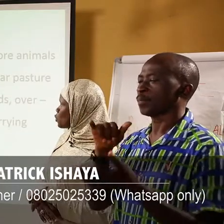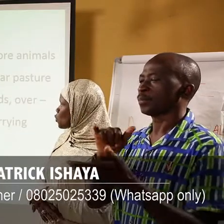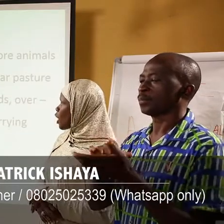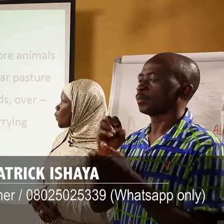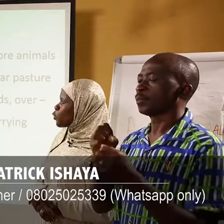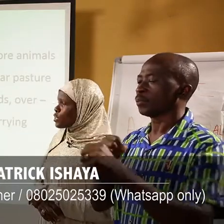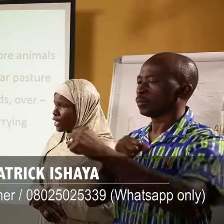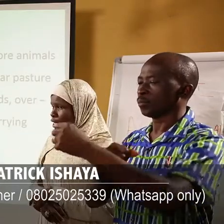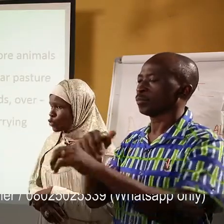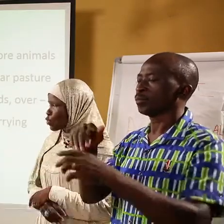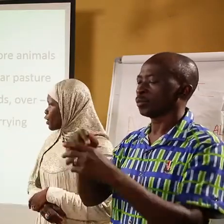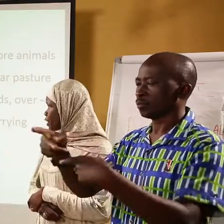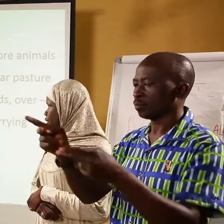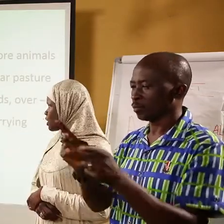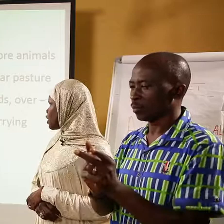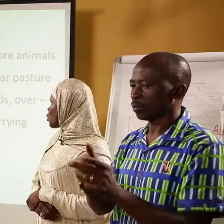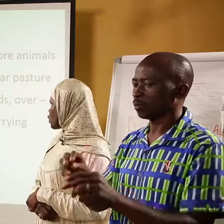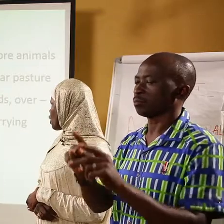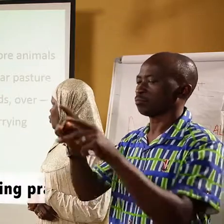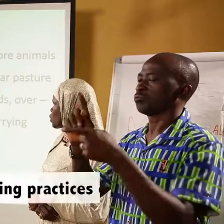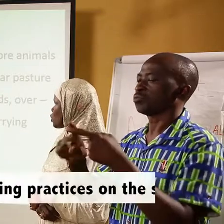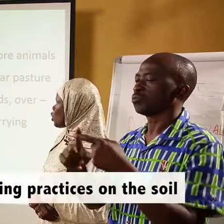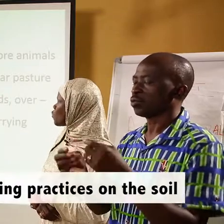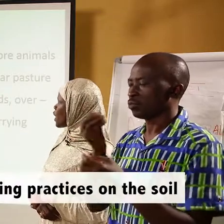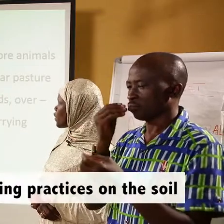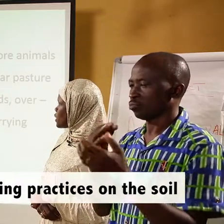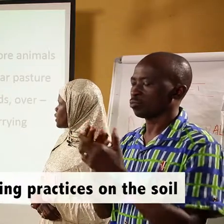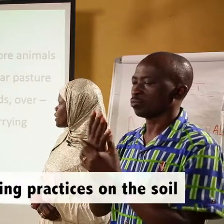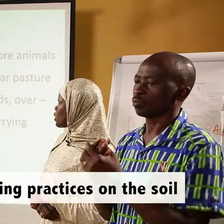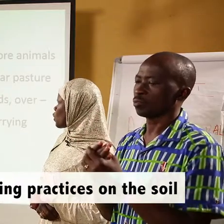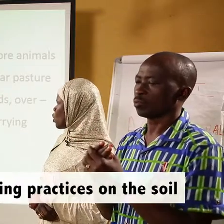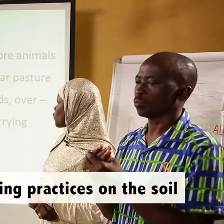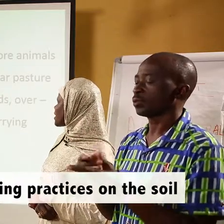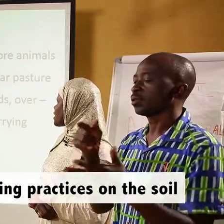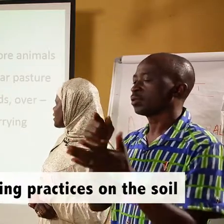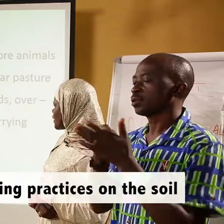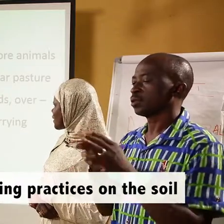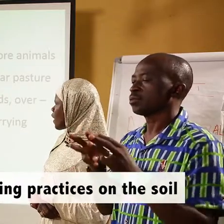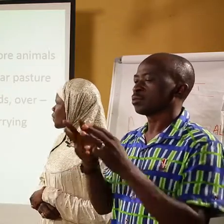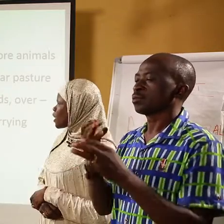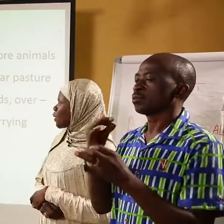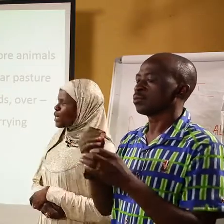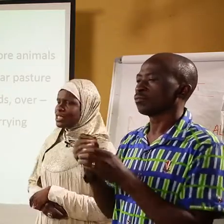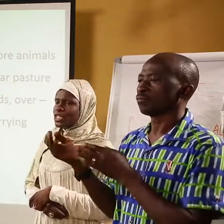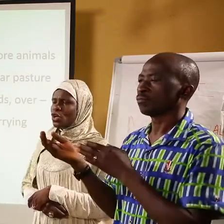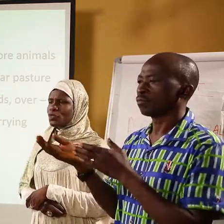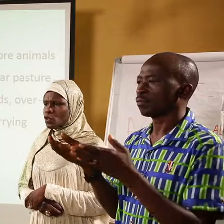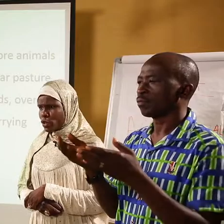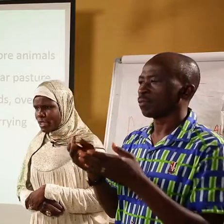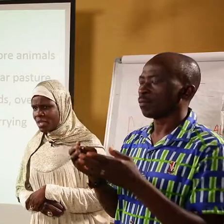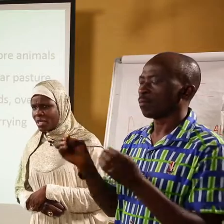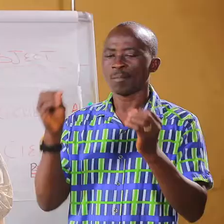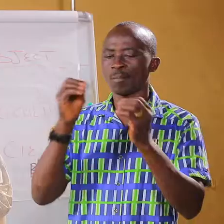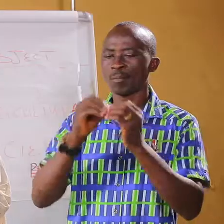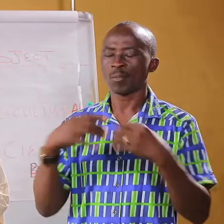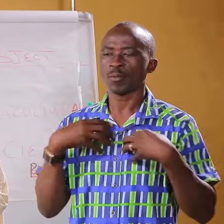particular pasture are put there to graze. In other words, overgrazing is a way of exceeding the carrying capacity of the